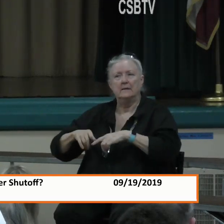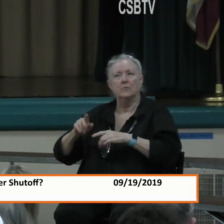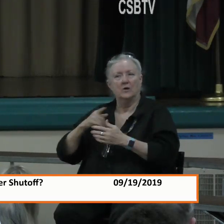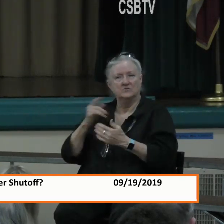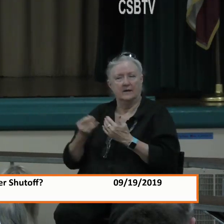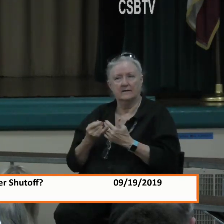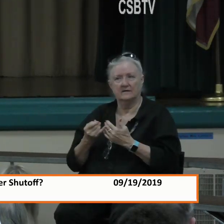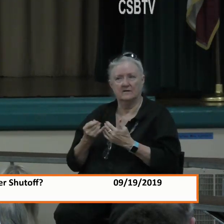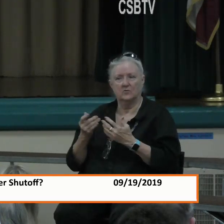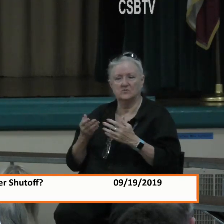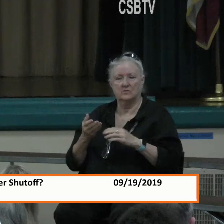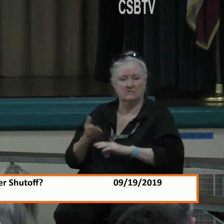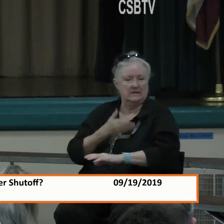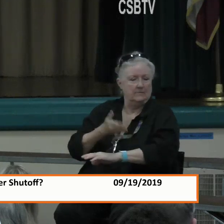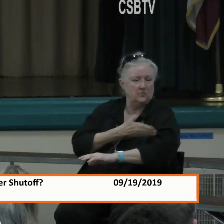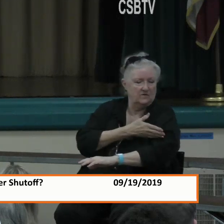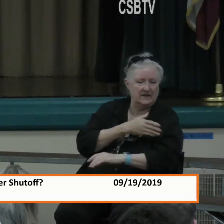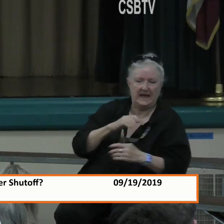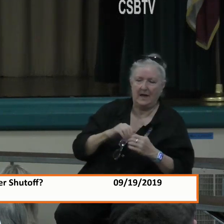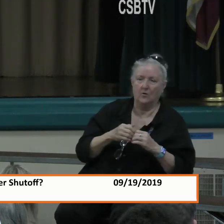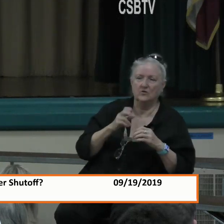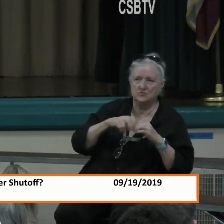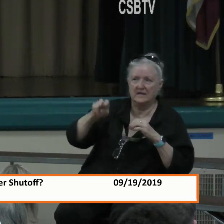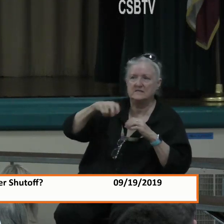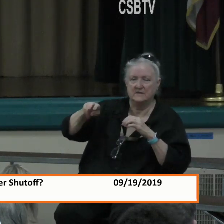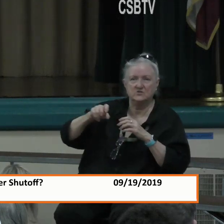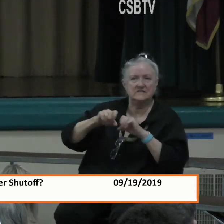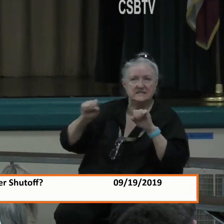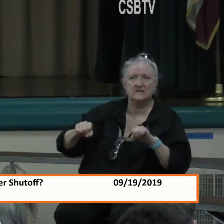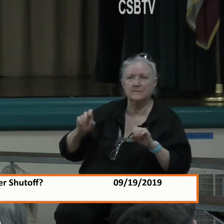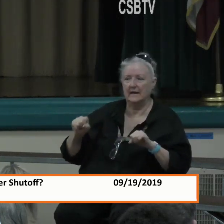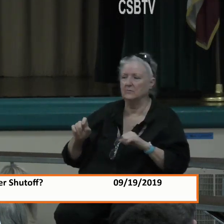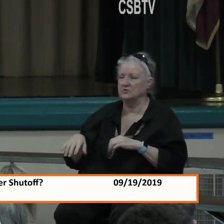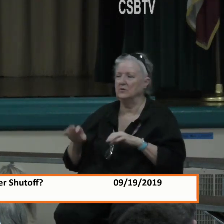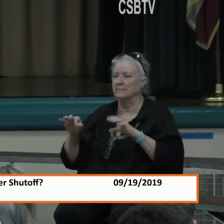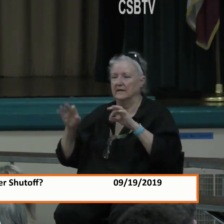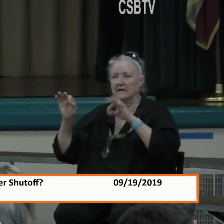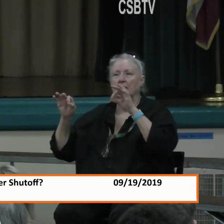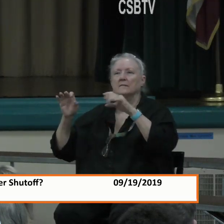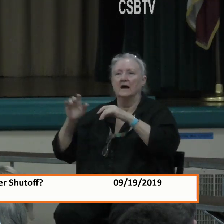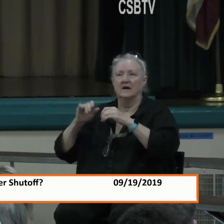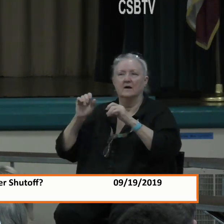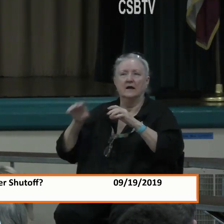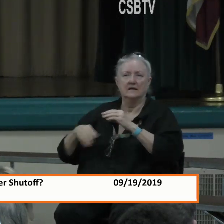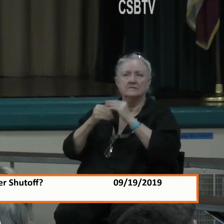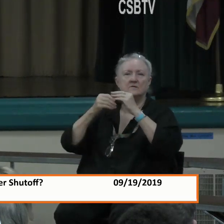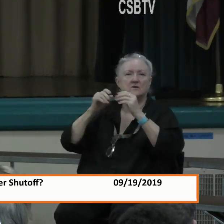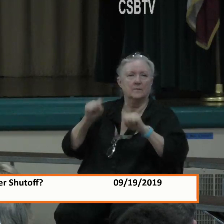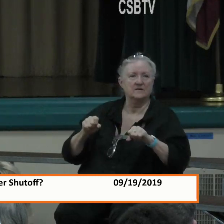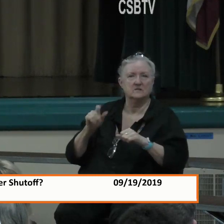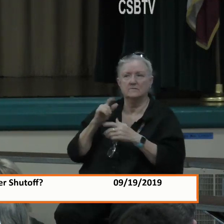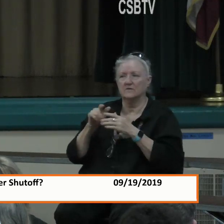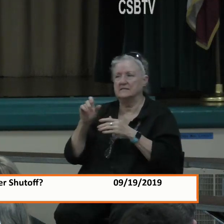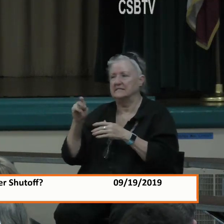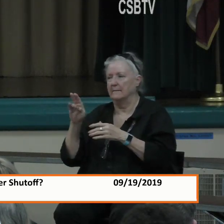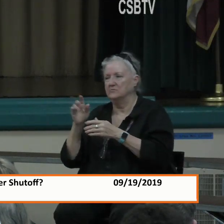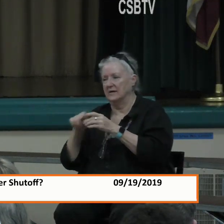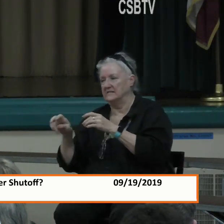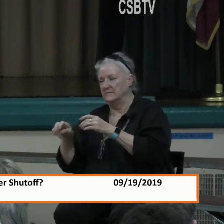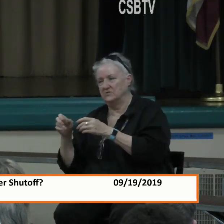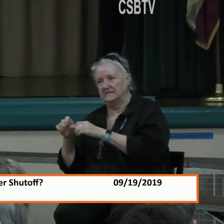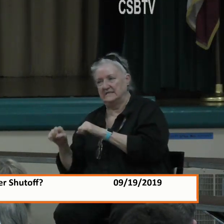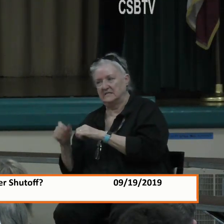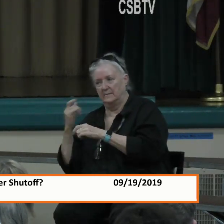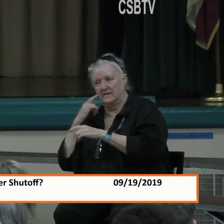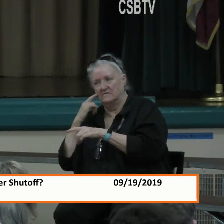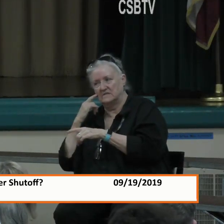was upgrading our sub-transmission system that would be able to pick up, added additional capacity to that sub-transmission system